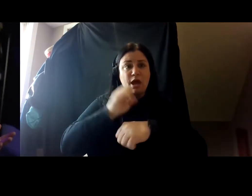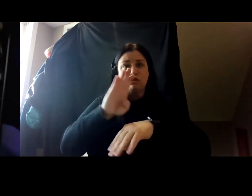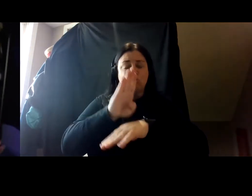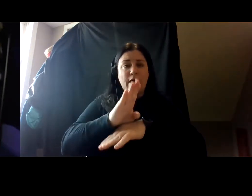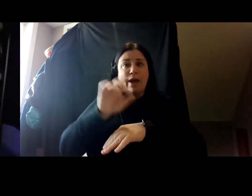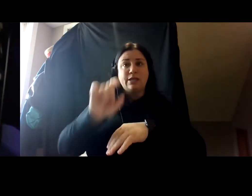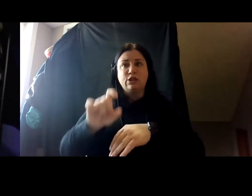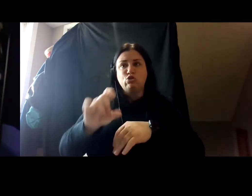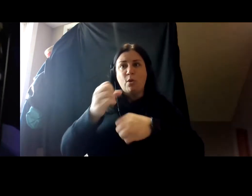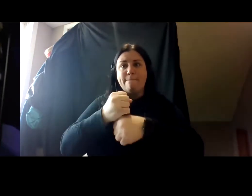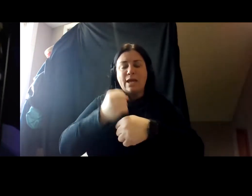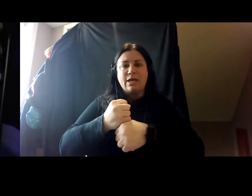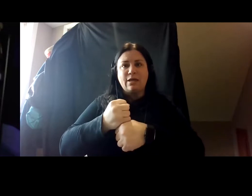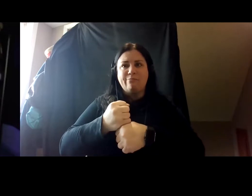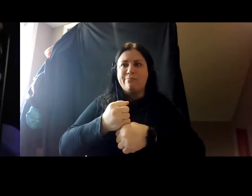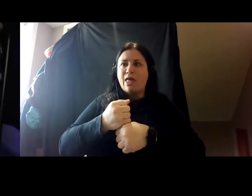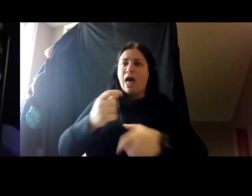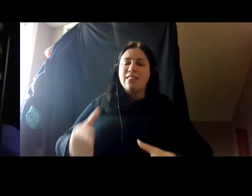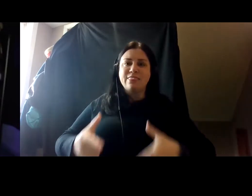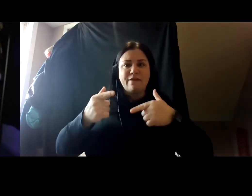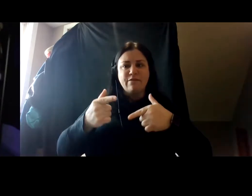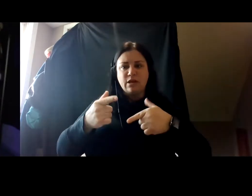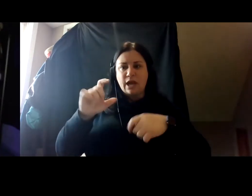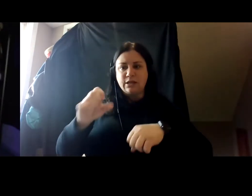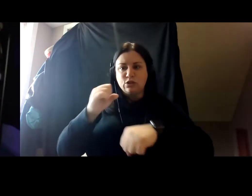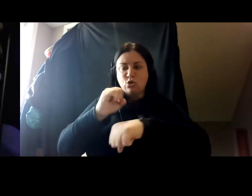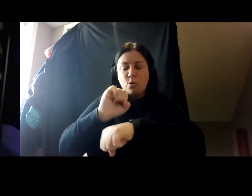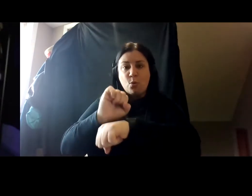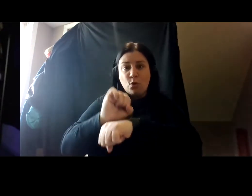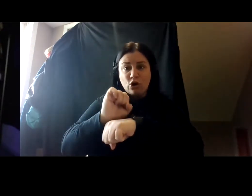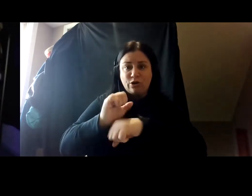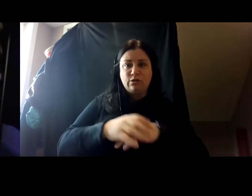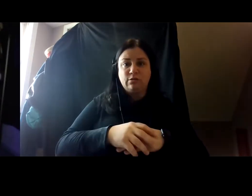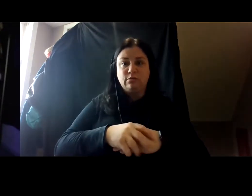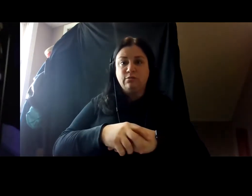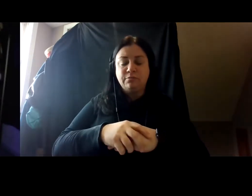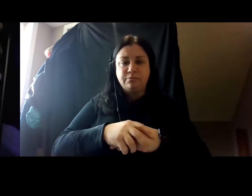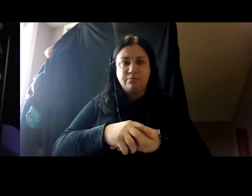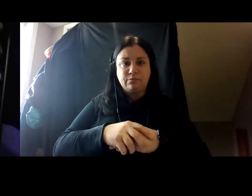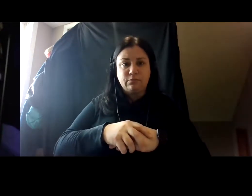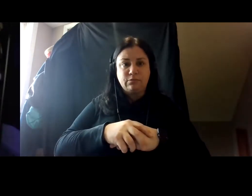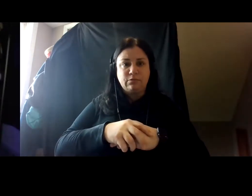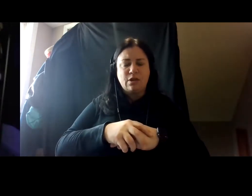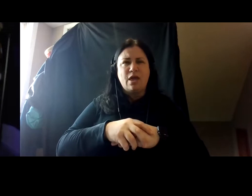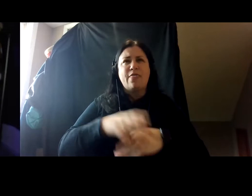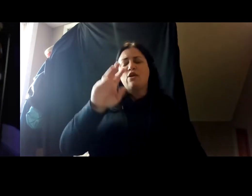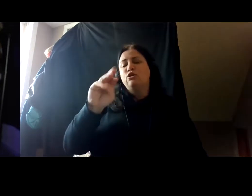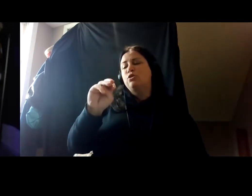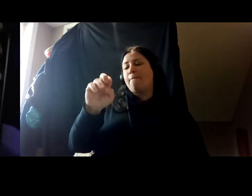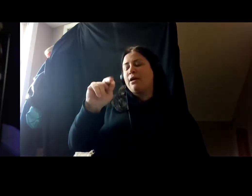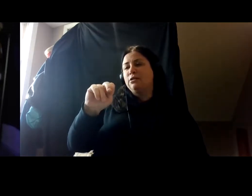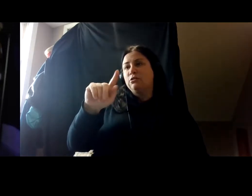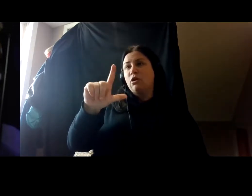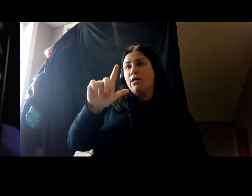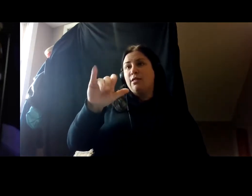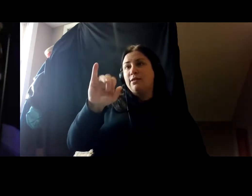living here? What am I going to do for work? But then I started to think that there's the mentalism side of magic. And that's